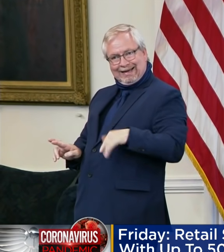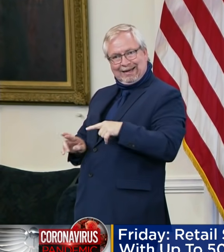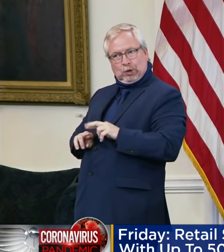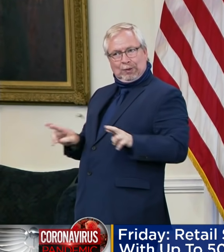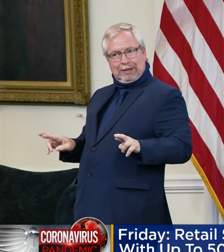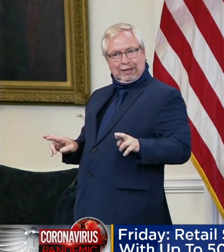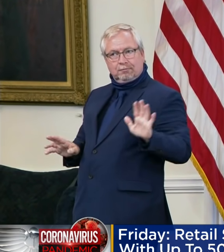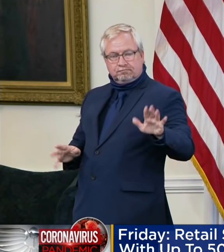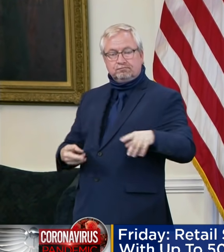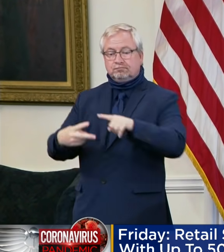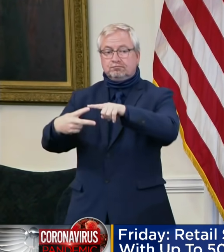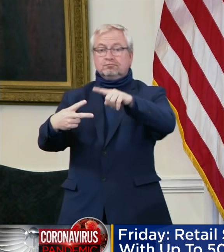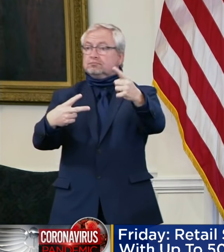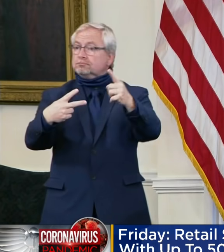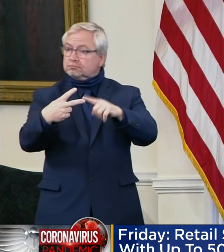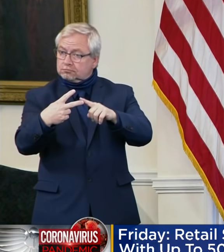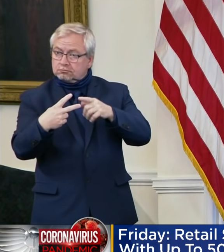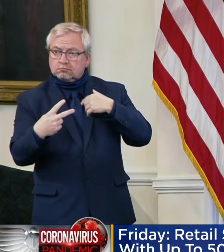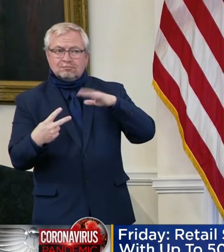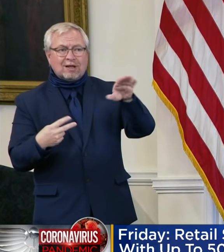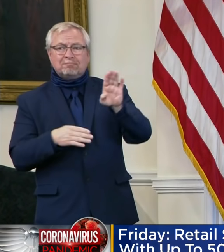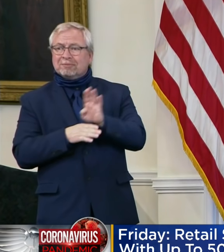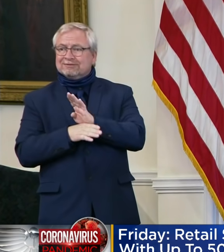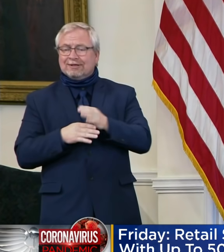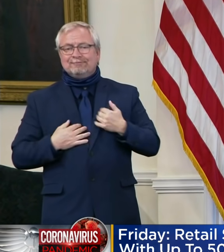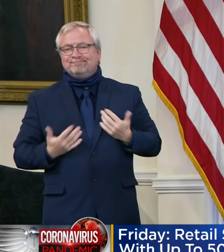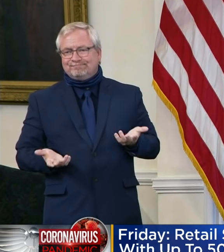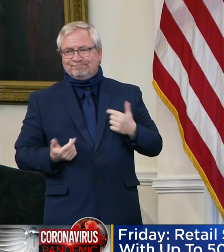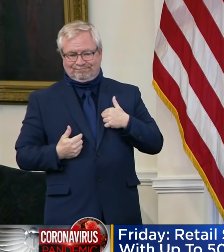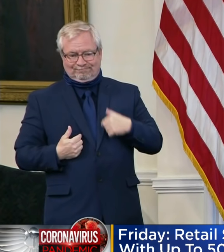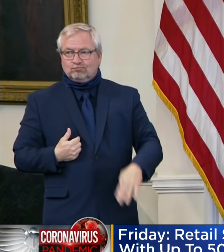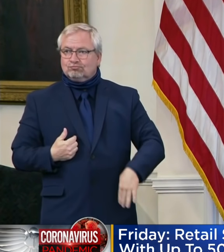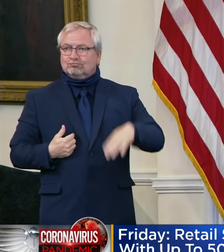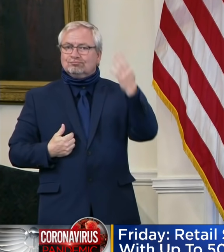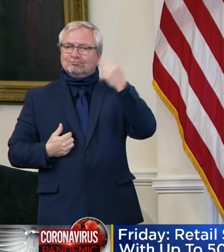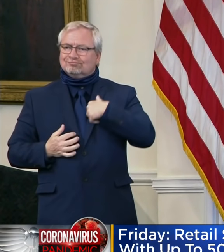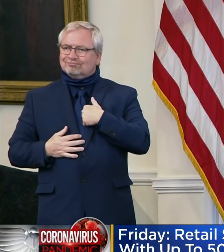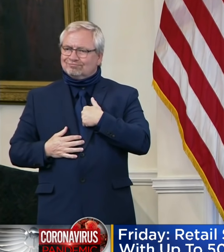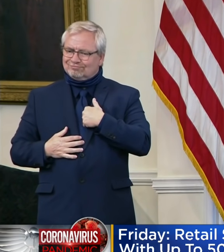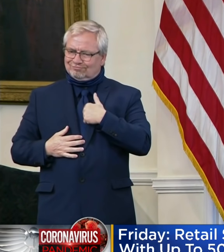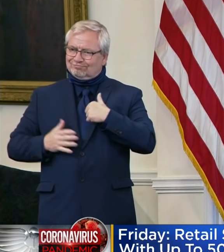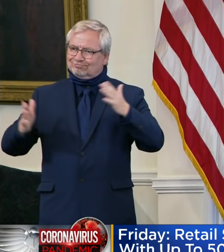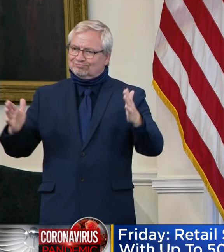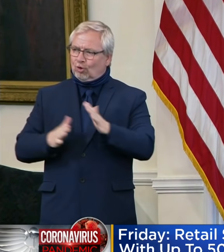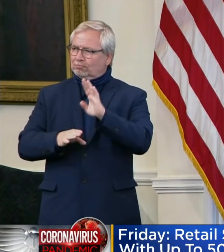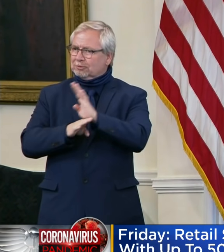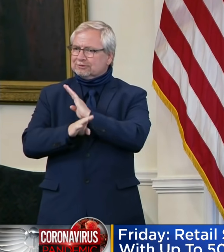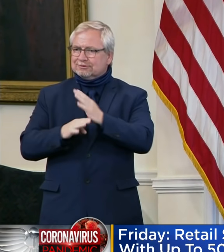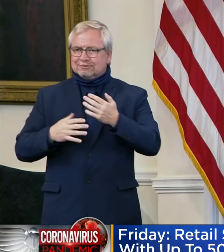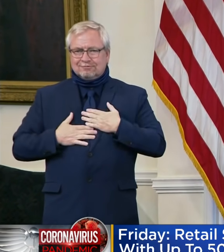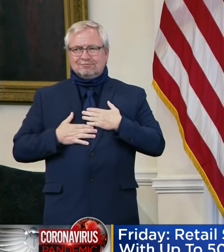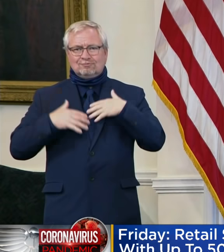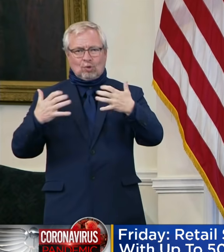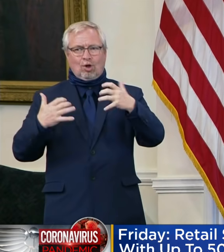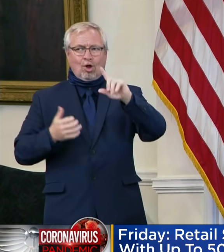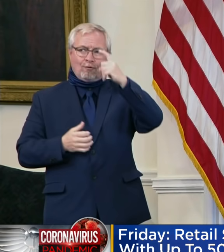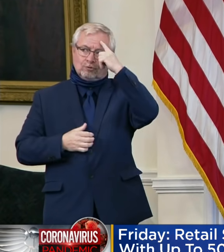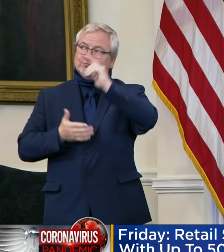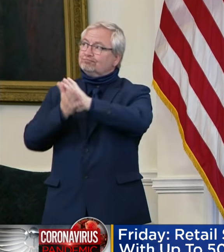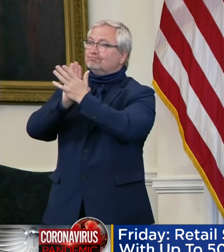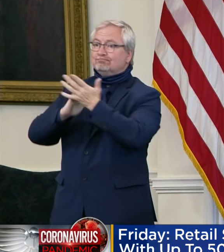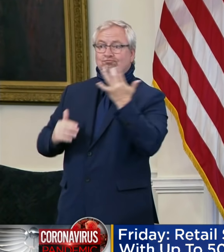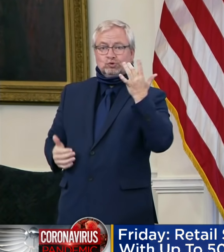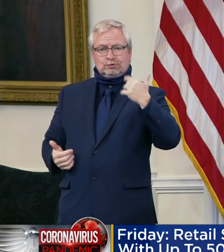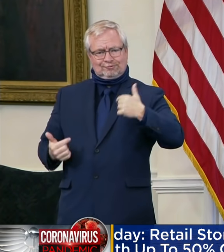look, I'm a lifelong small business owner who ran for office because I wanted to grow small businesses and put people to work and grow our